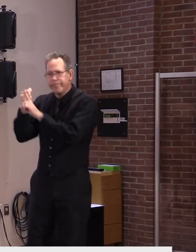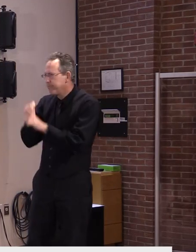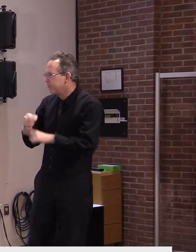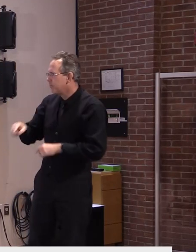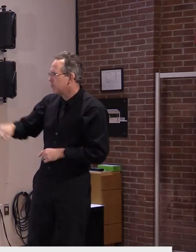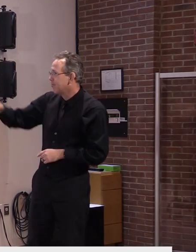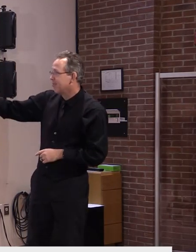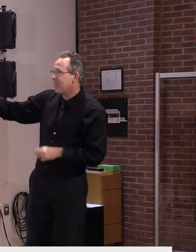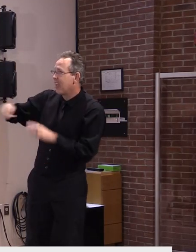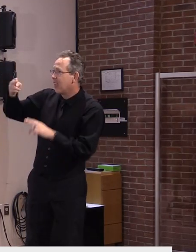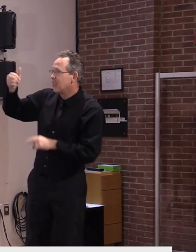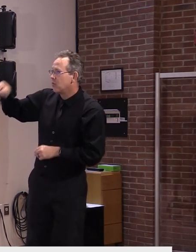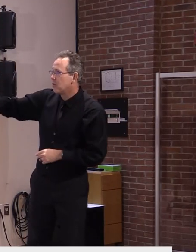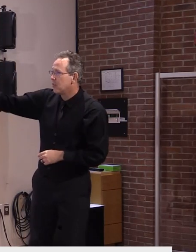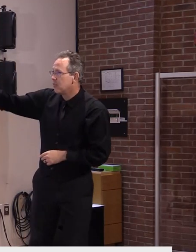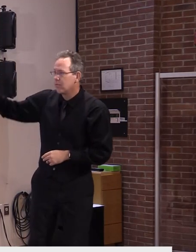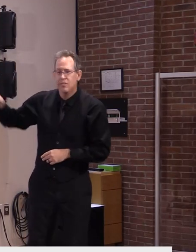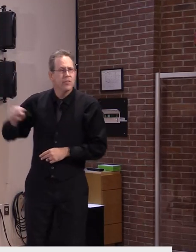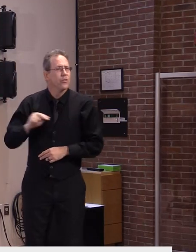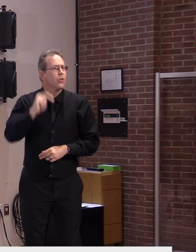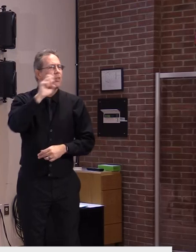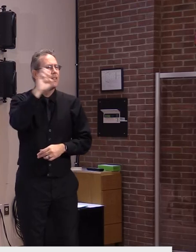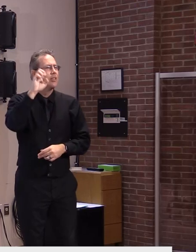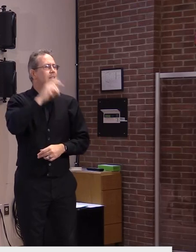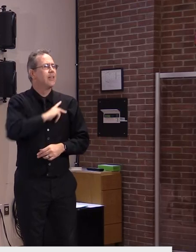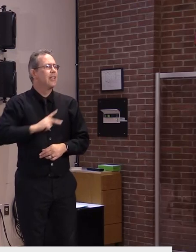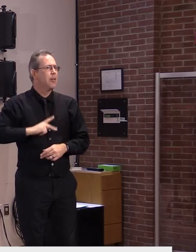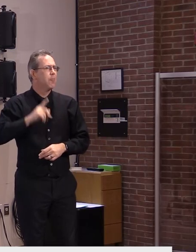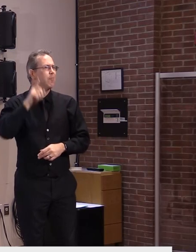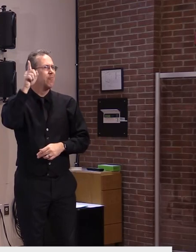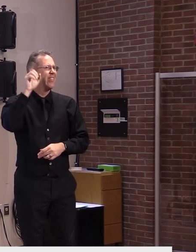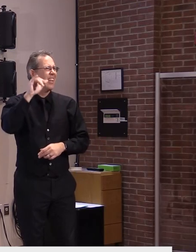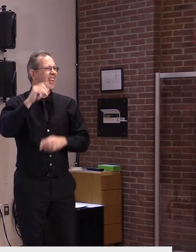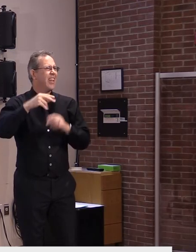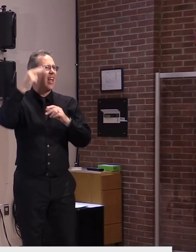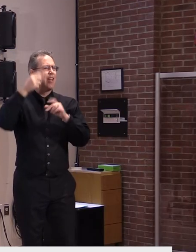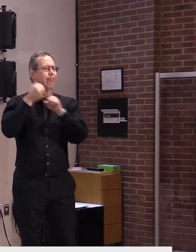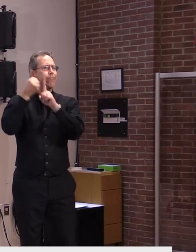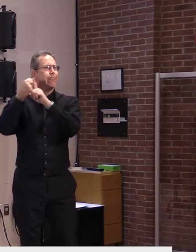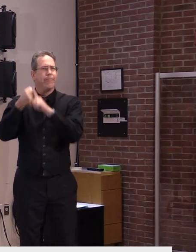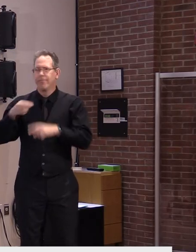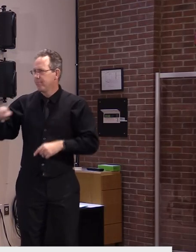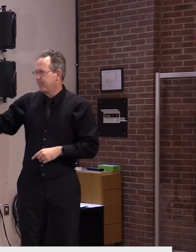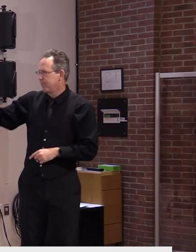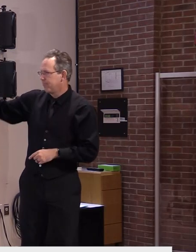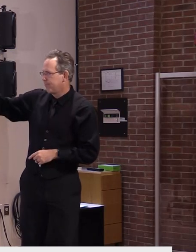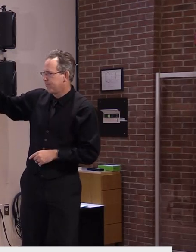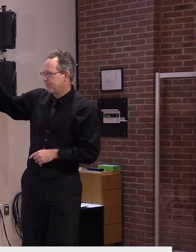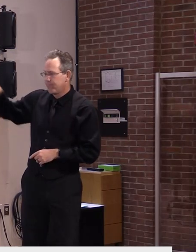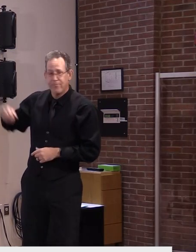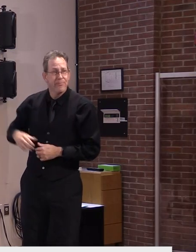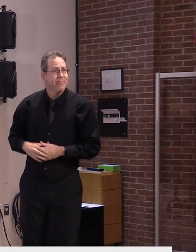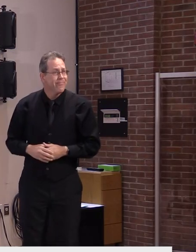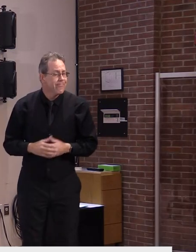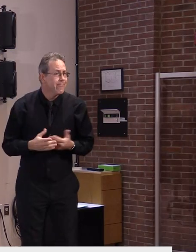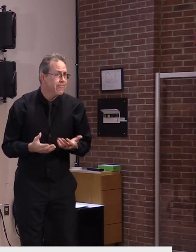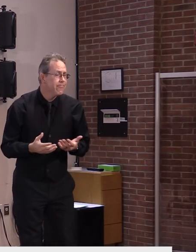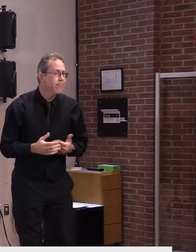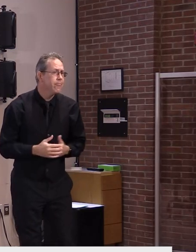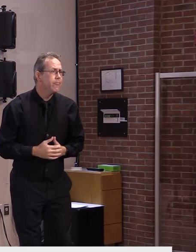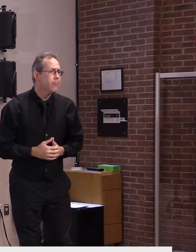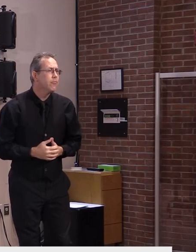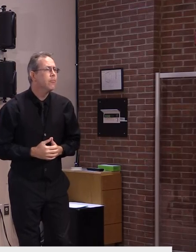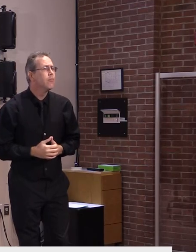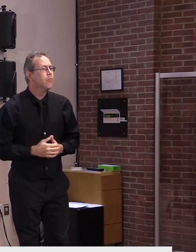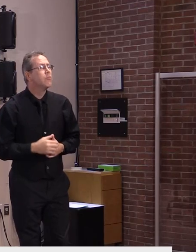over the last few weeks, but including this week, standing out as one of the highest case prevalence regions. Central or Southern